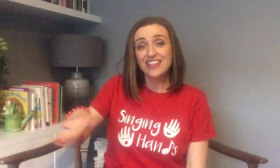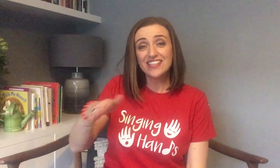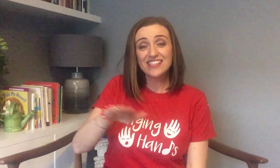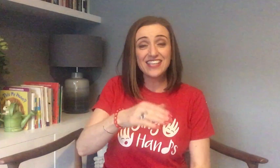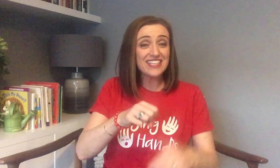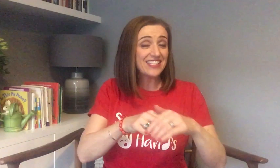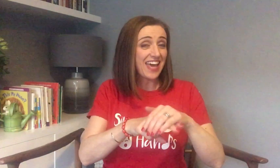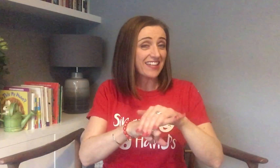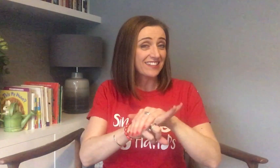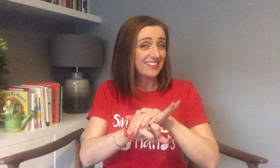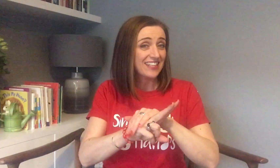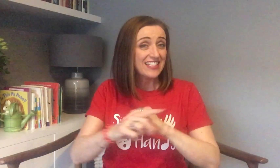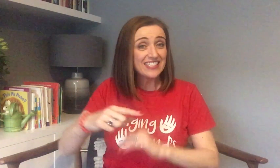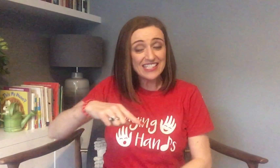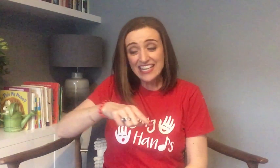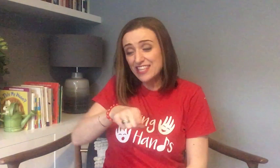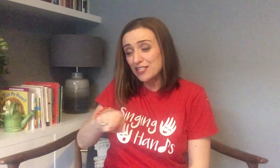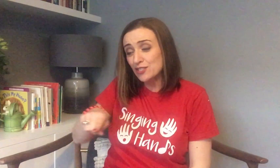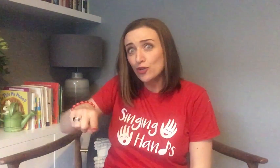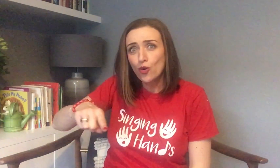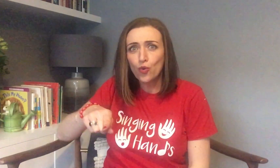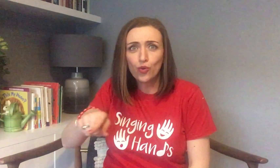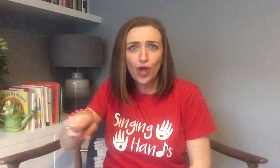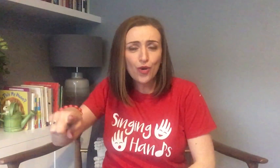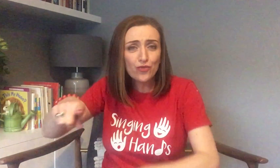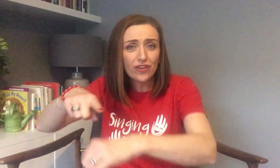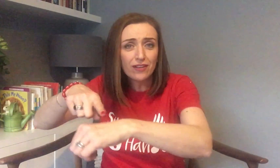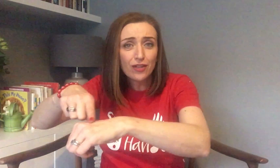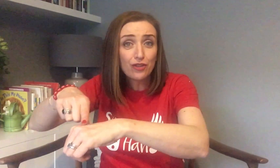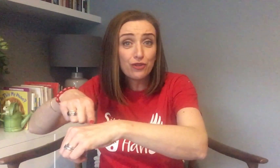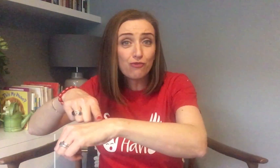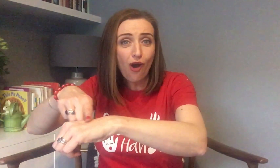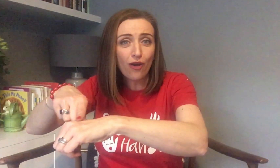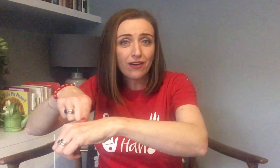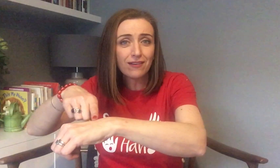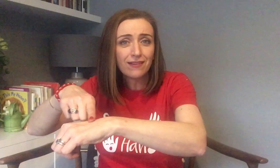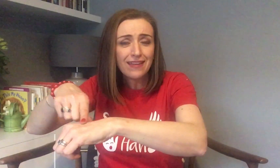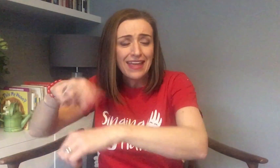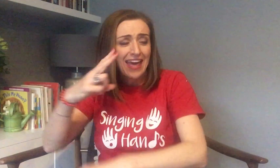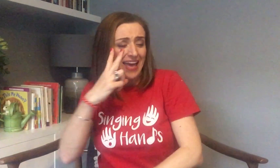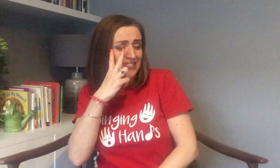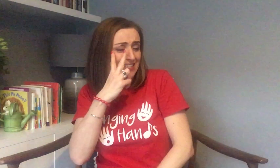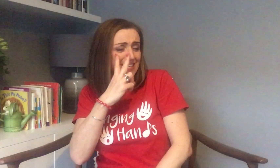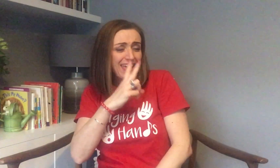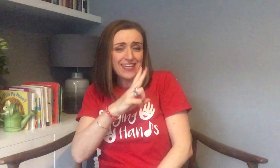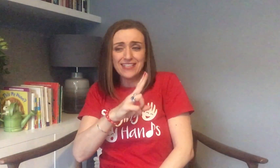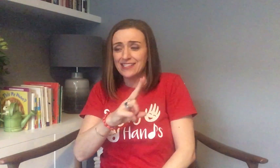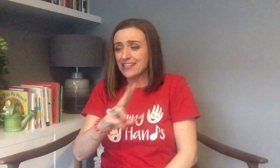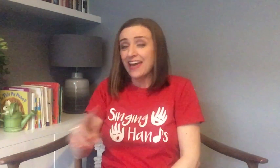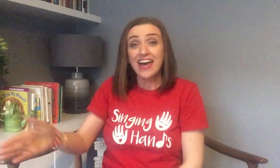The sea snail slithered all over the rock and gazed at